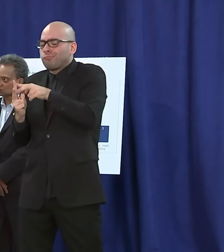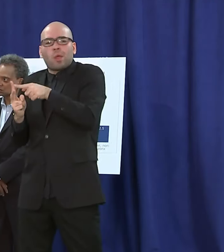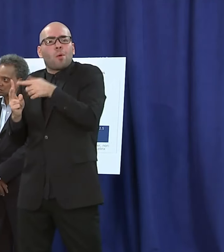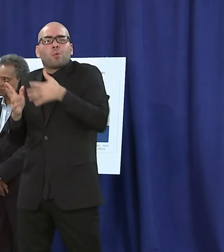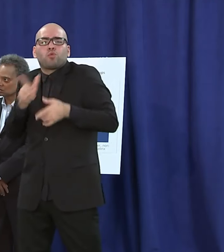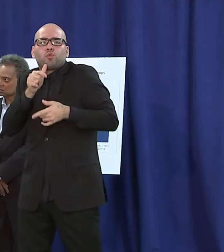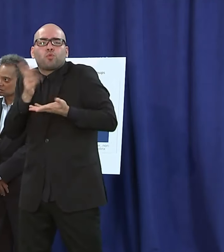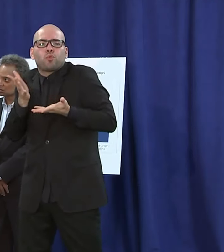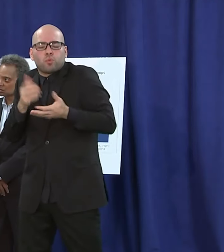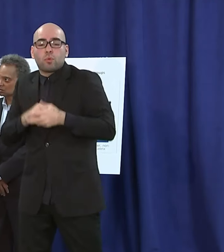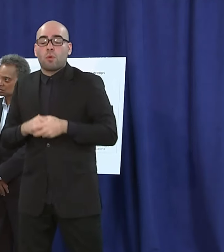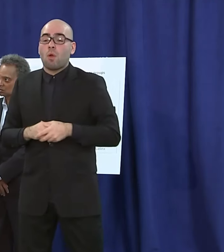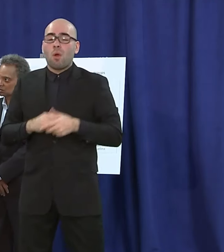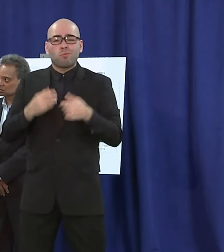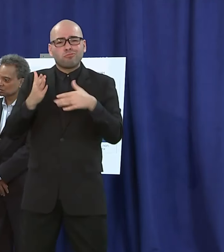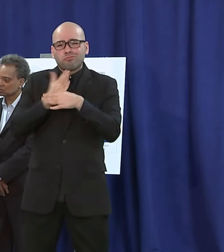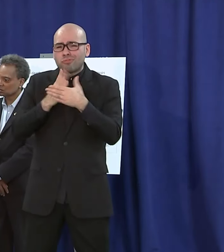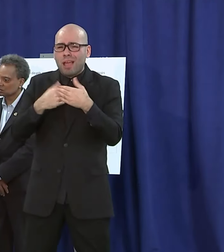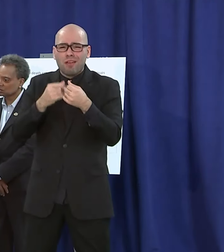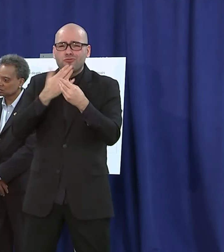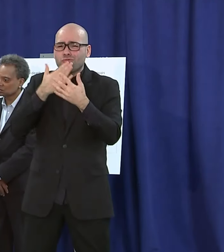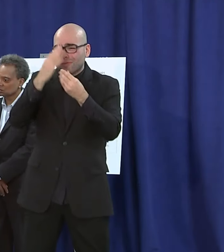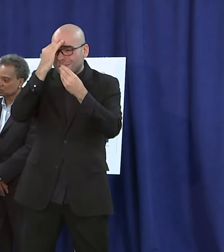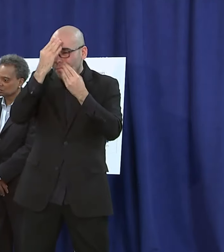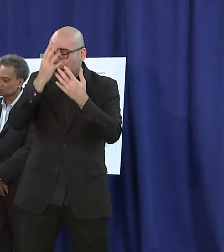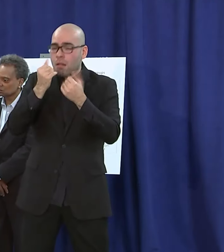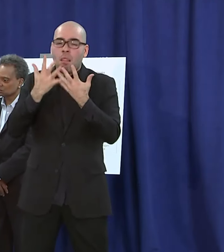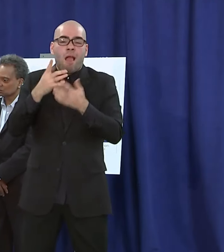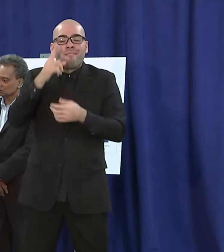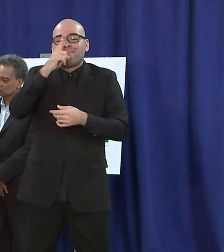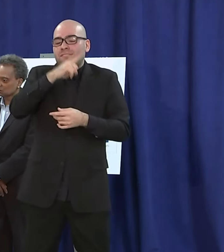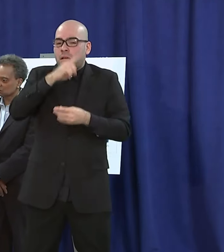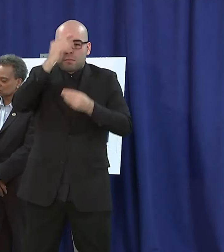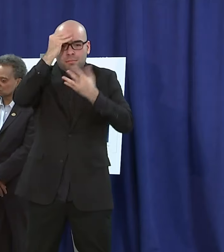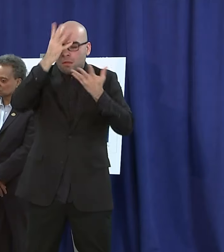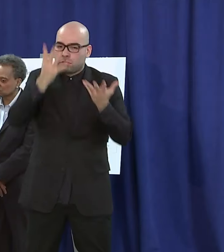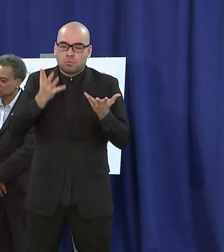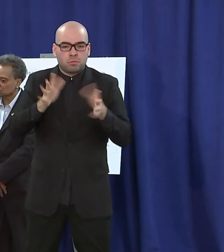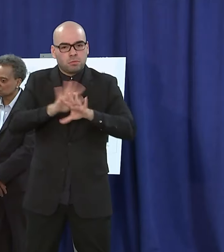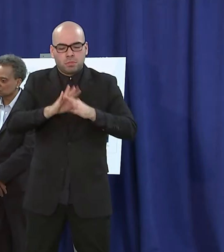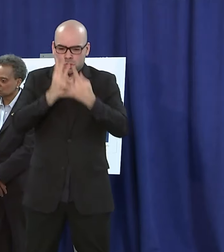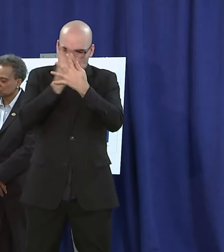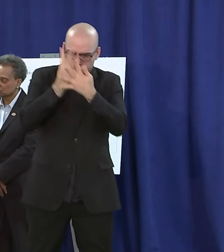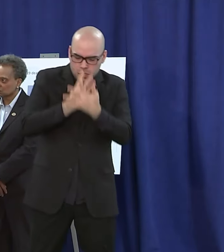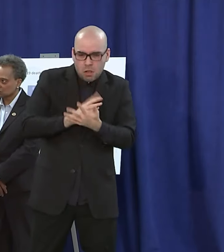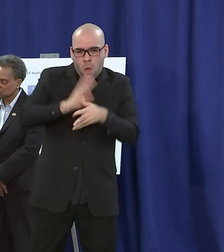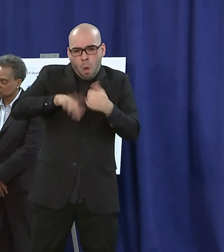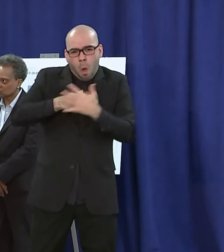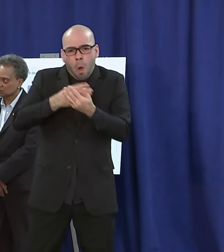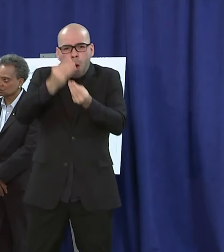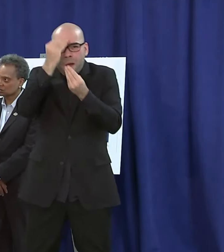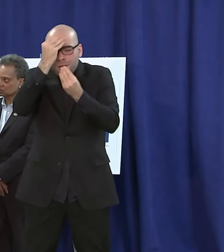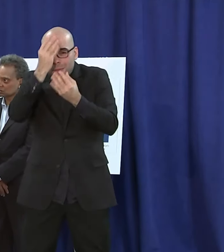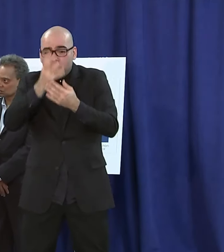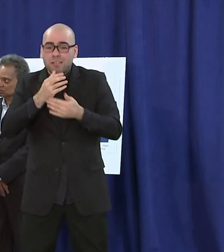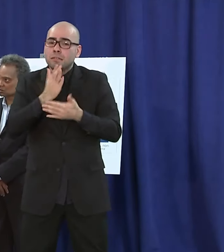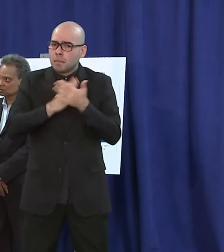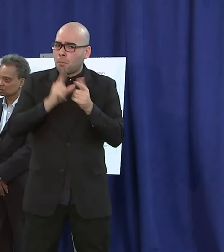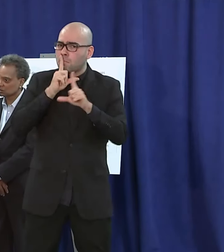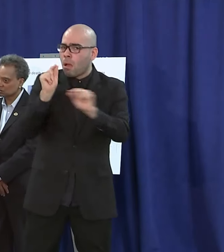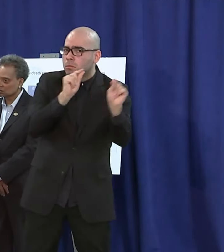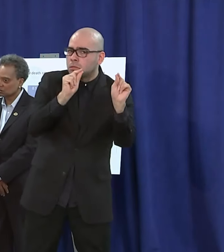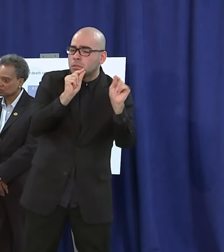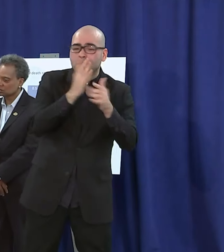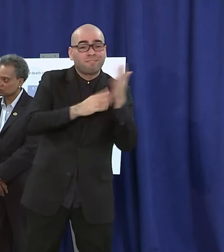good information. We talked about there's a lot of misinformation. Do not continue to share that. Look for credible sources. When you have resources that are helping, please